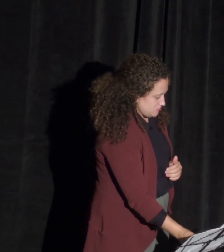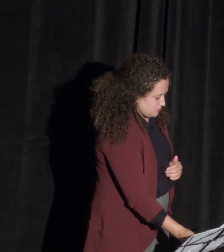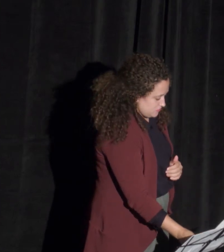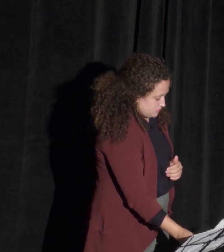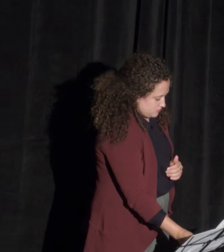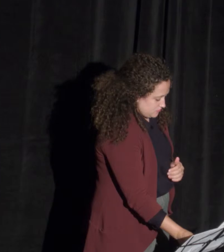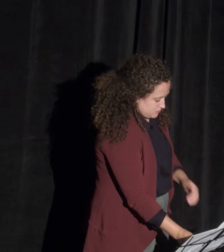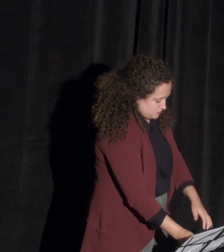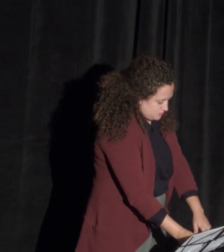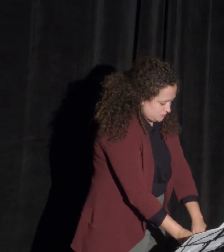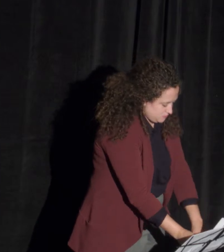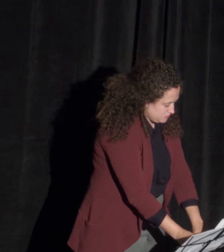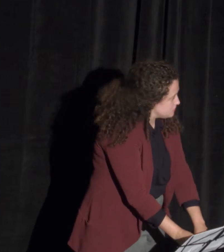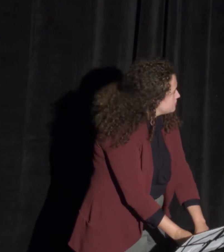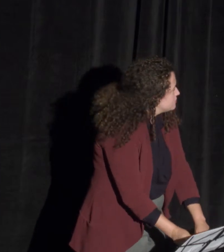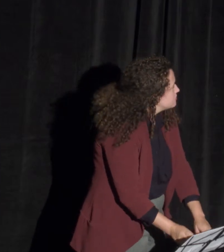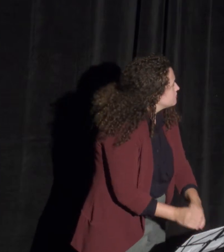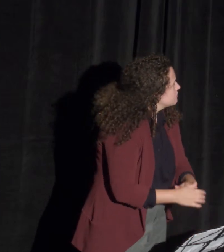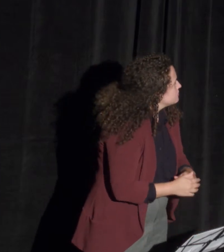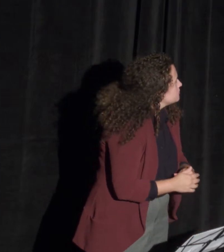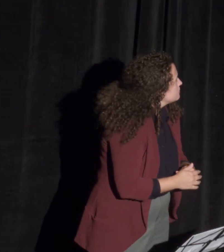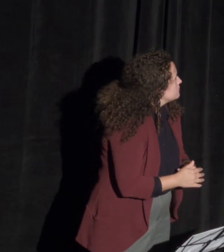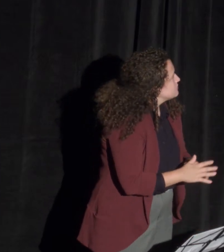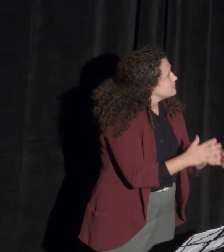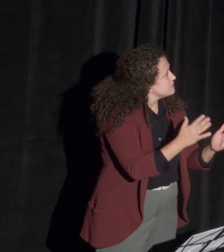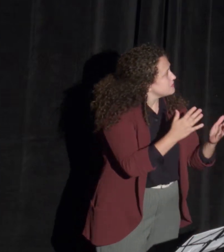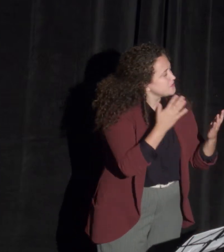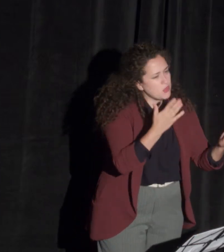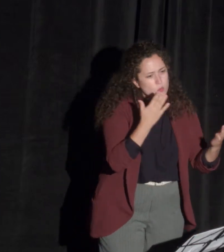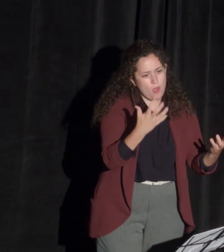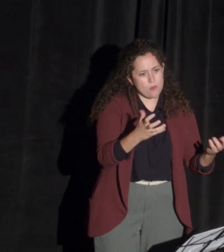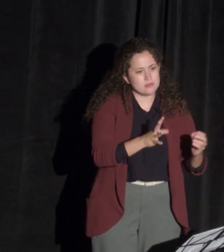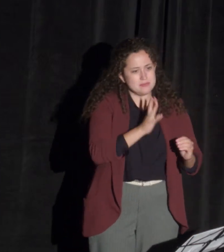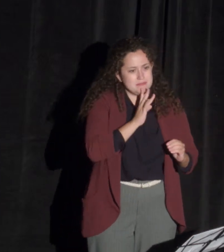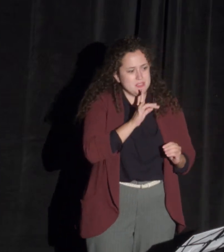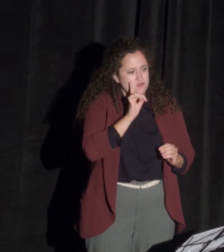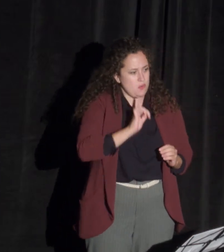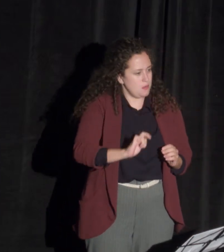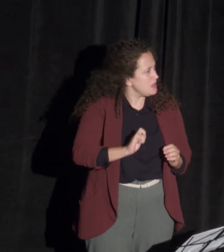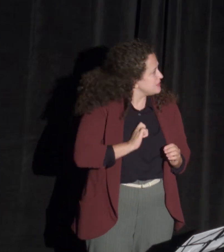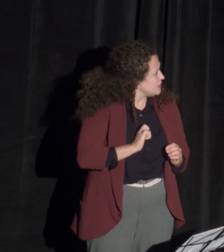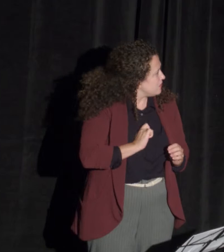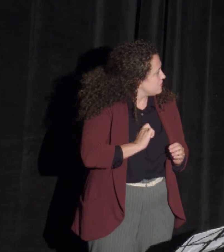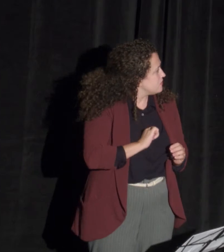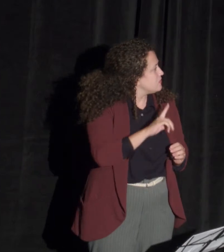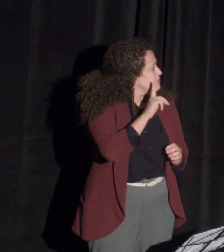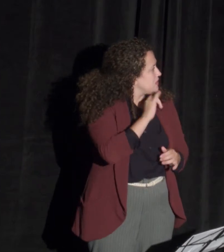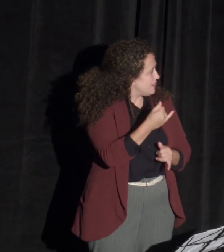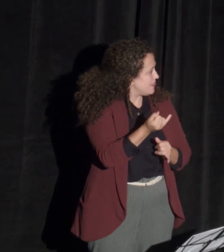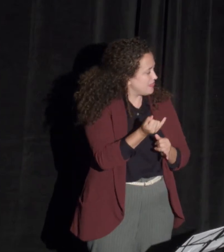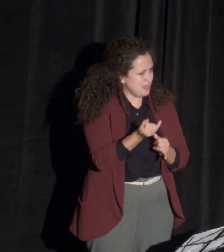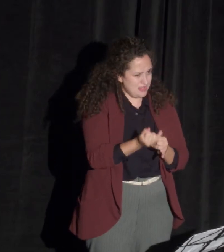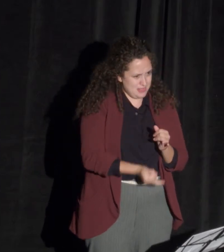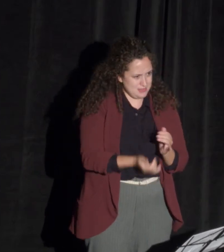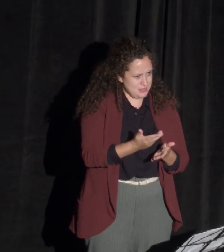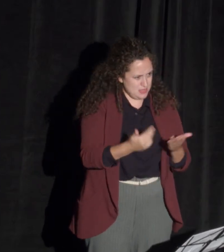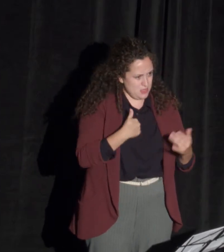Thank you so much. I just want to speak for myself. This was the last year that I worked for Uncanny, and working with the